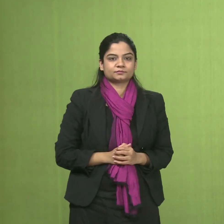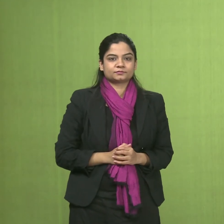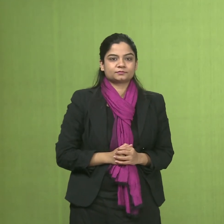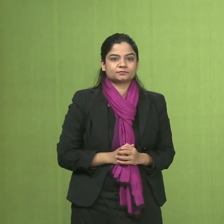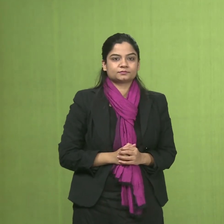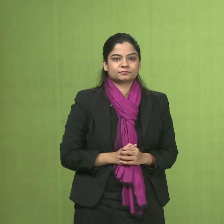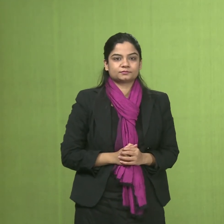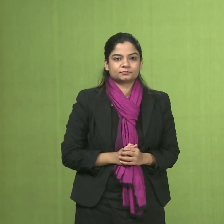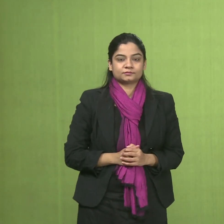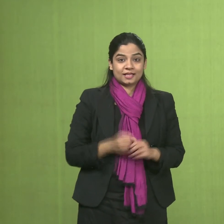keep in mind.